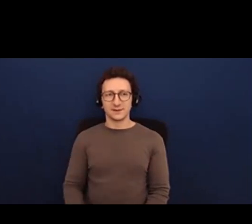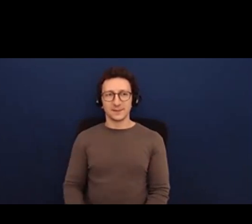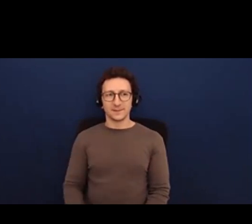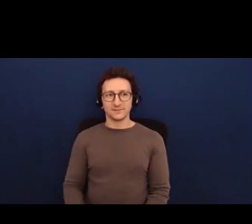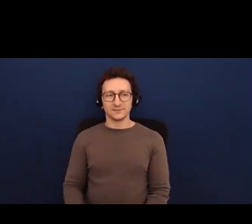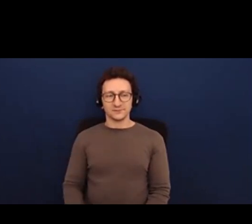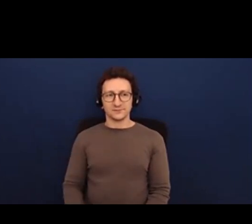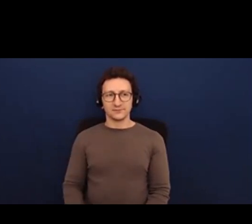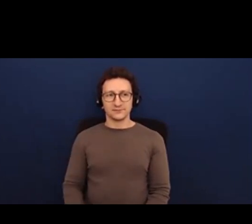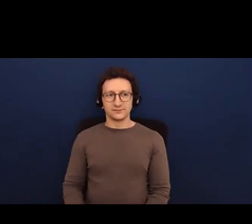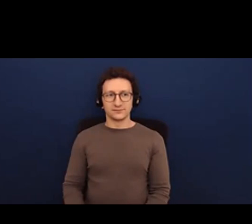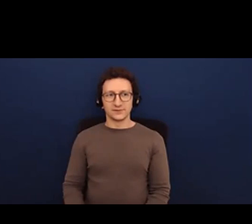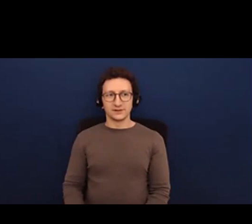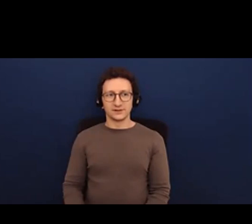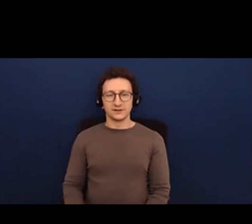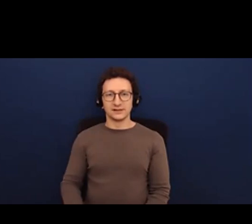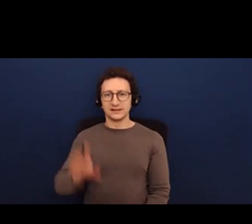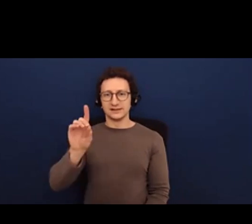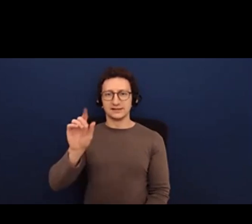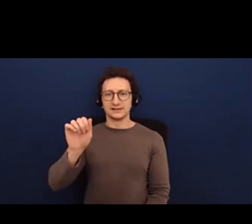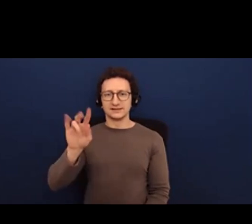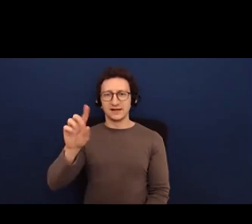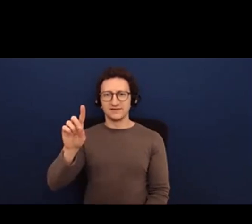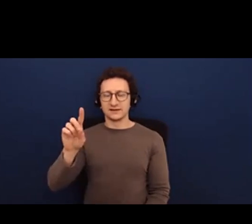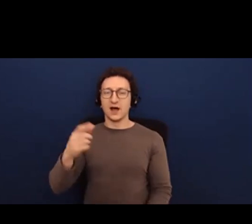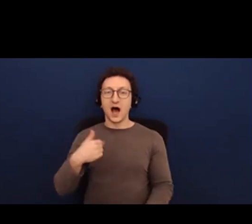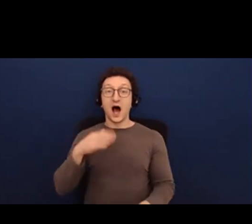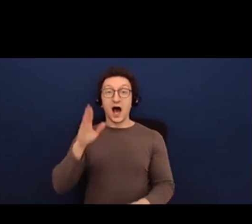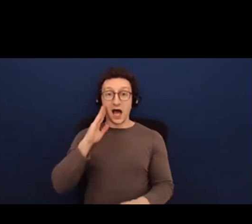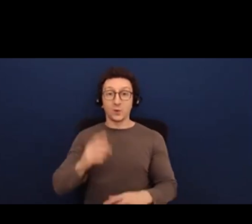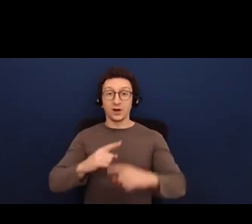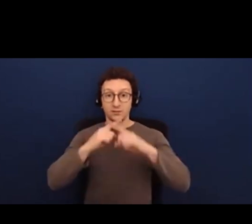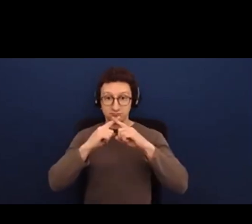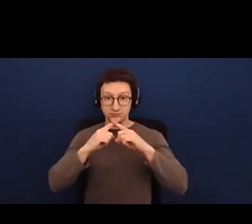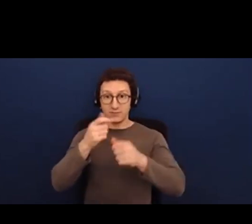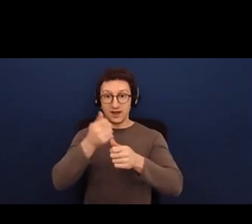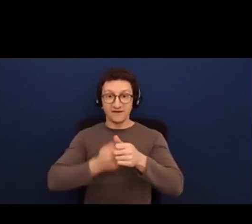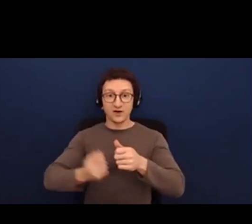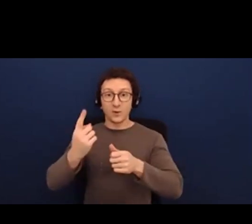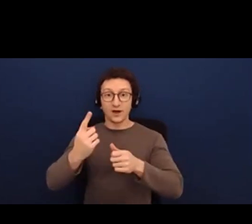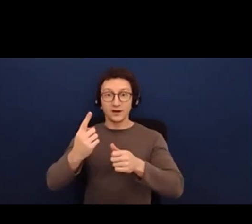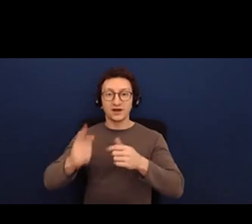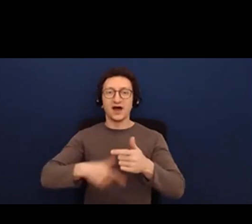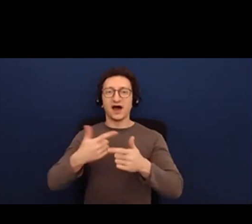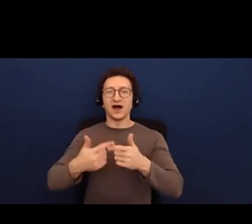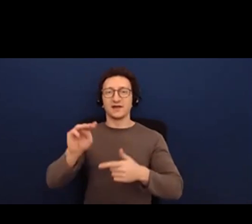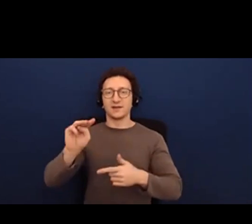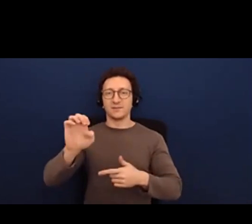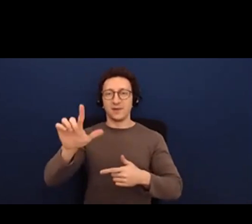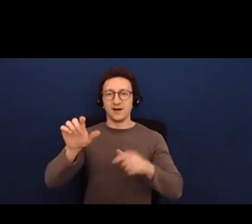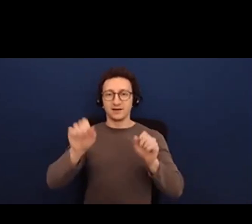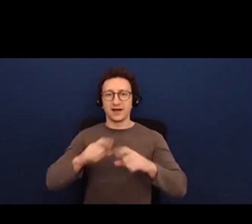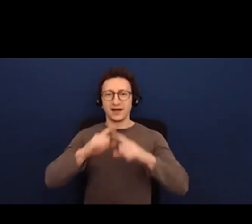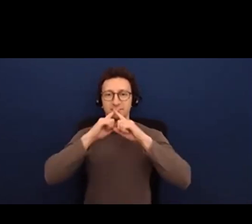If I mute everybody, we won't be able to hear. You know what? I'm going to mute everybody, and then Mel, you'll have to unmute yourself.